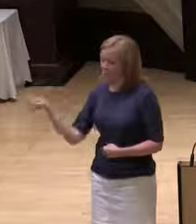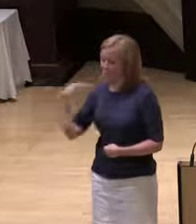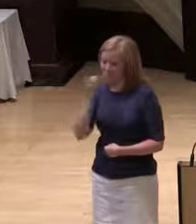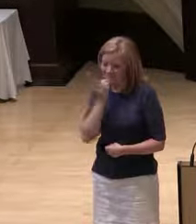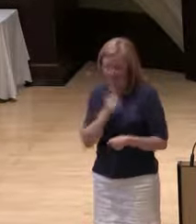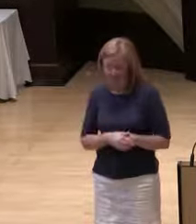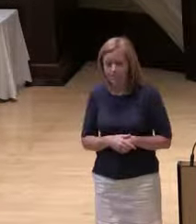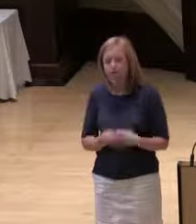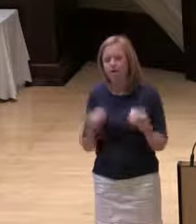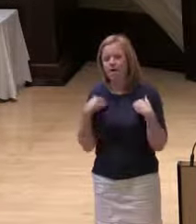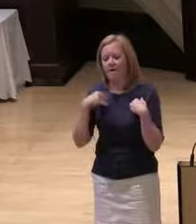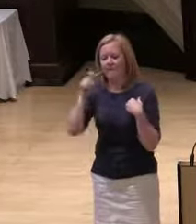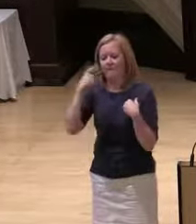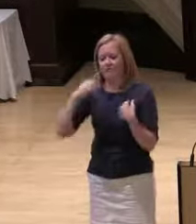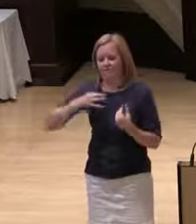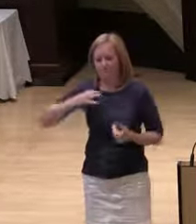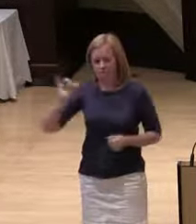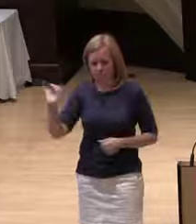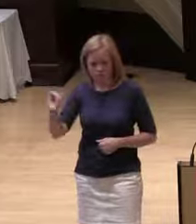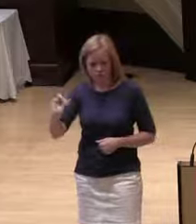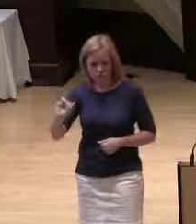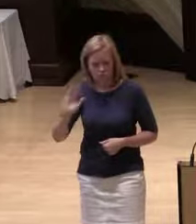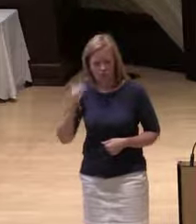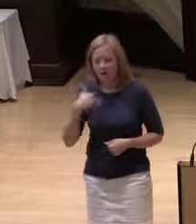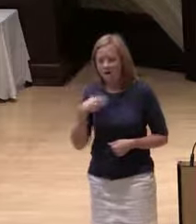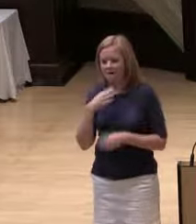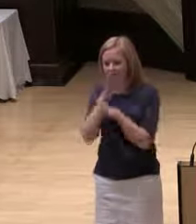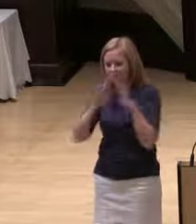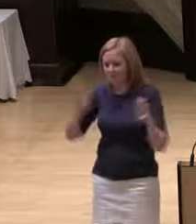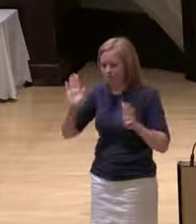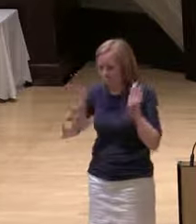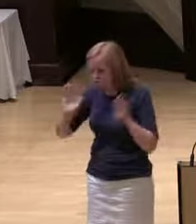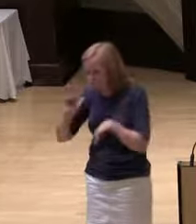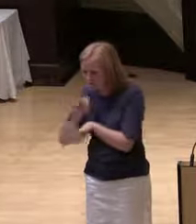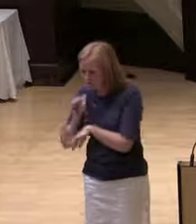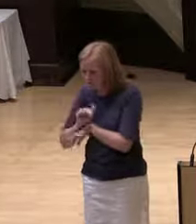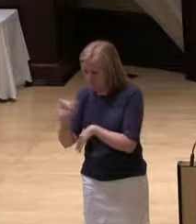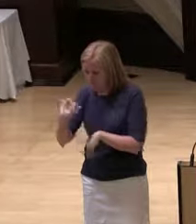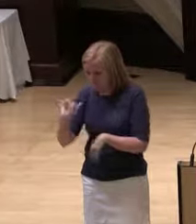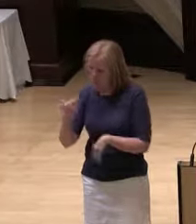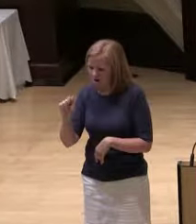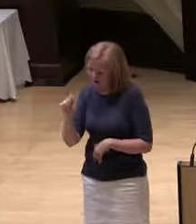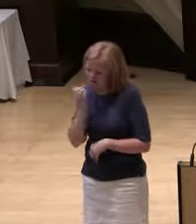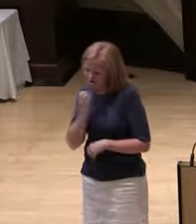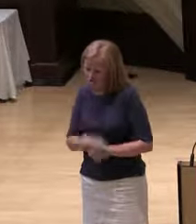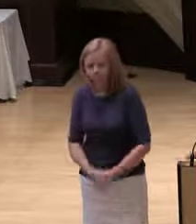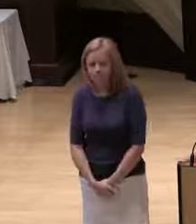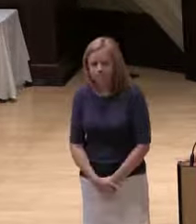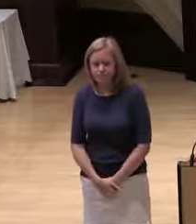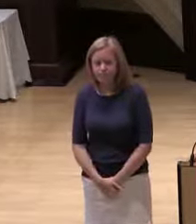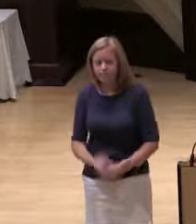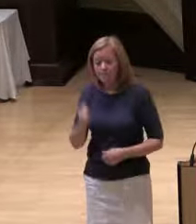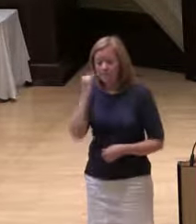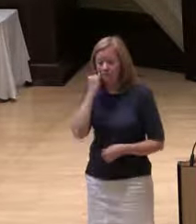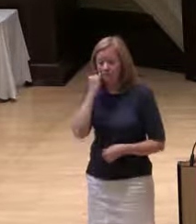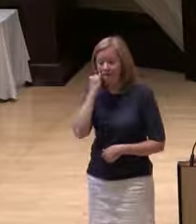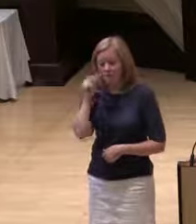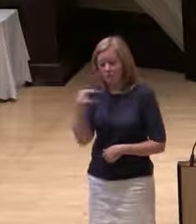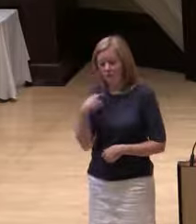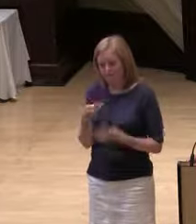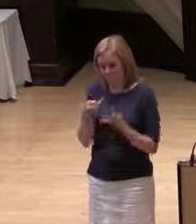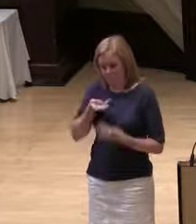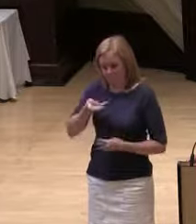also have a need for volunteers. We're going to also have a silent auction that night at the dinner. If you can put a foursome